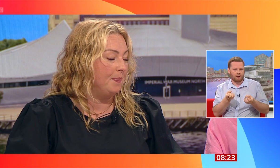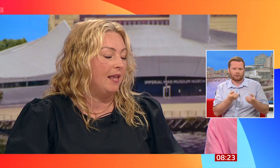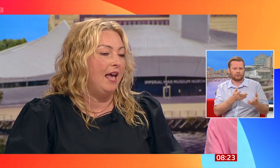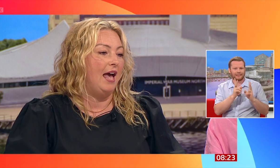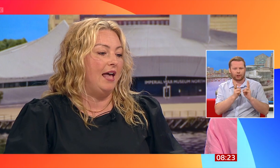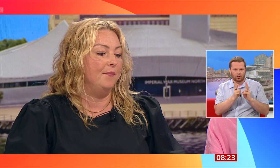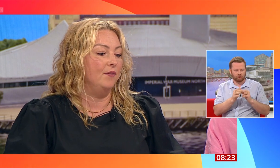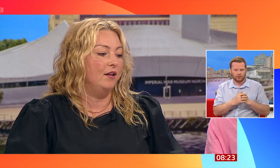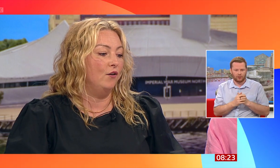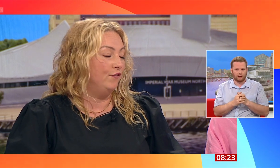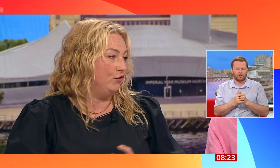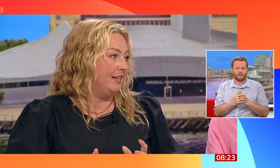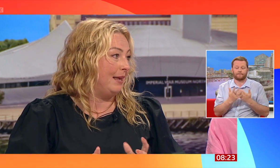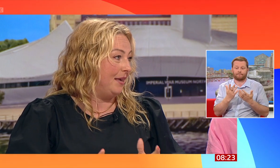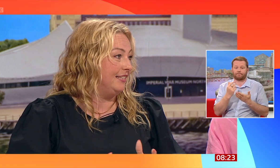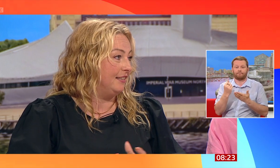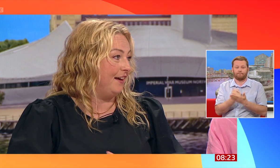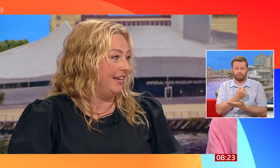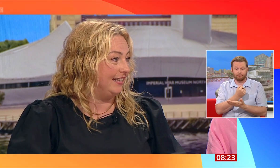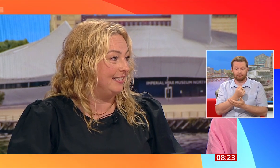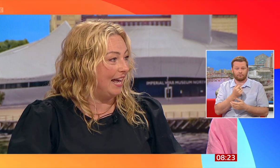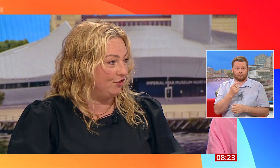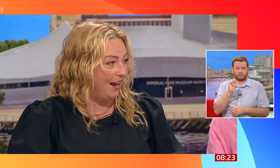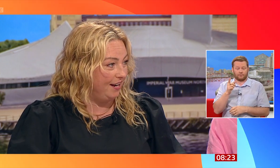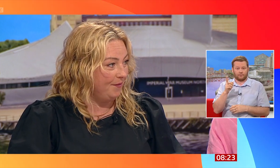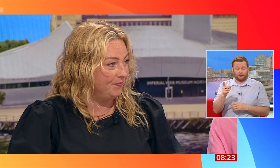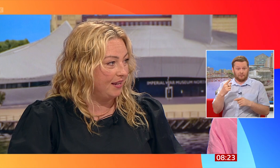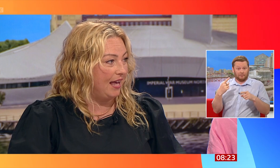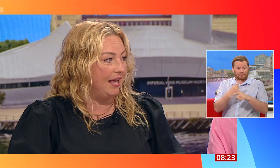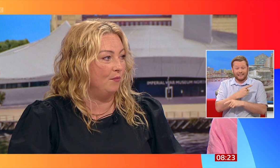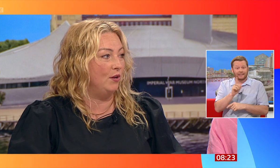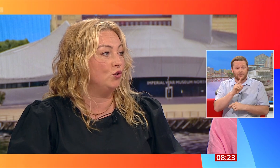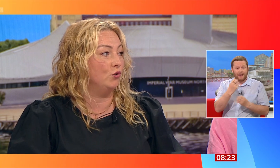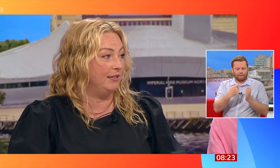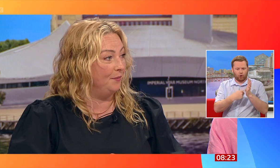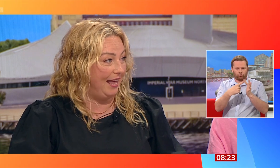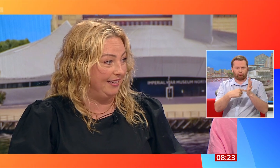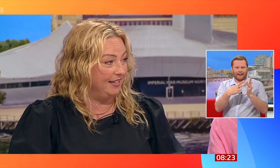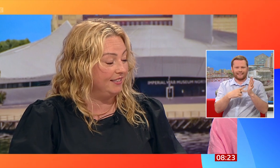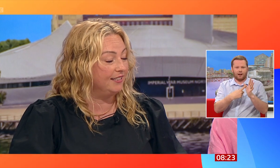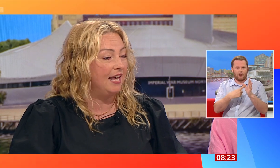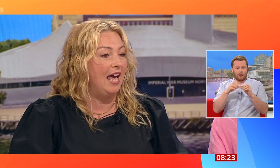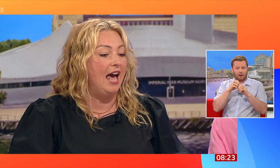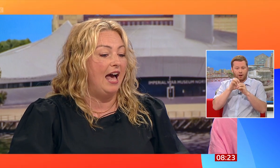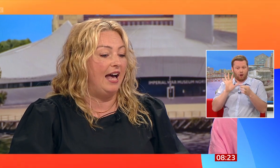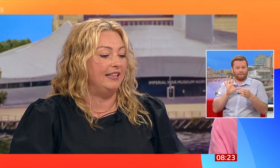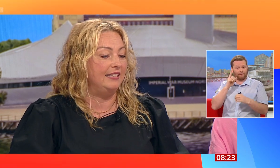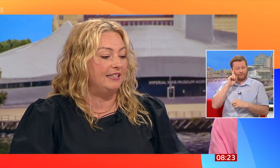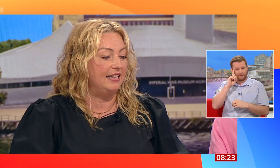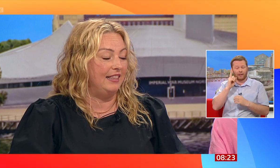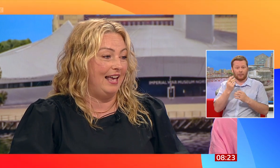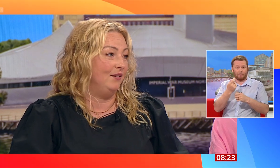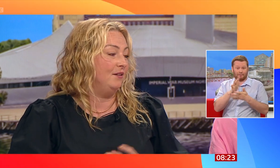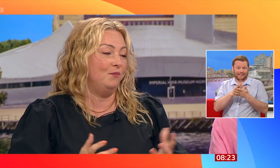interpreter. Unfortunately, they missed the fact that he had a detached retina, which caused him blindness.